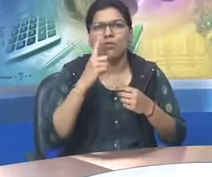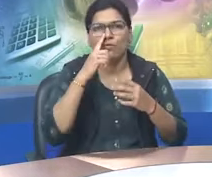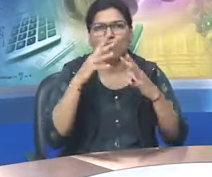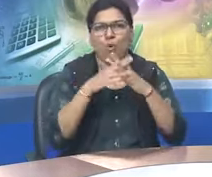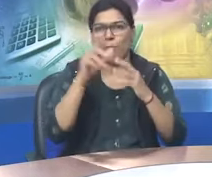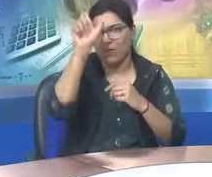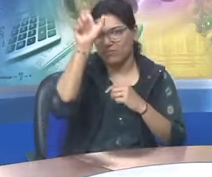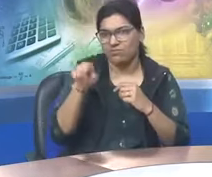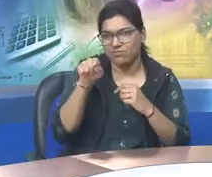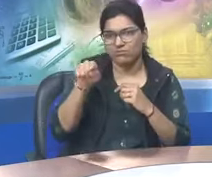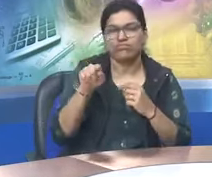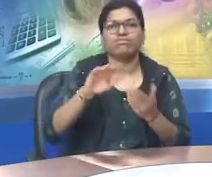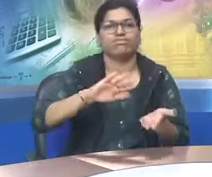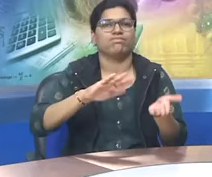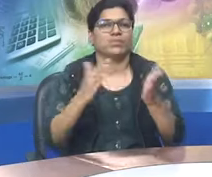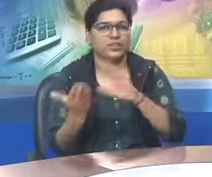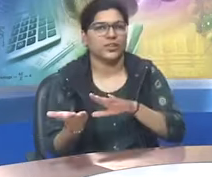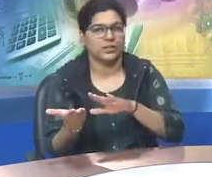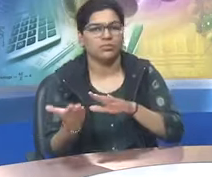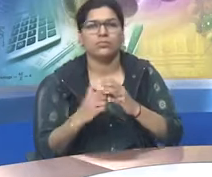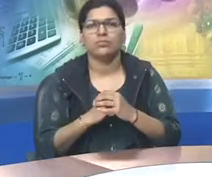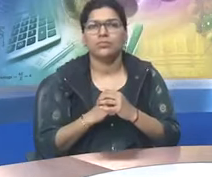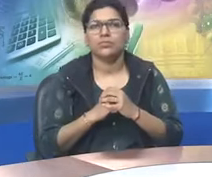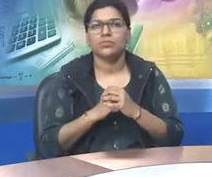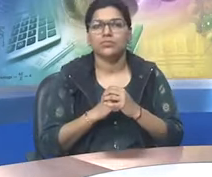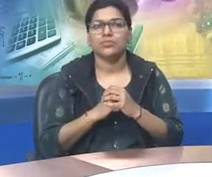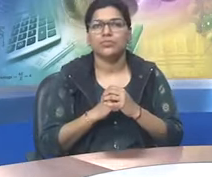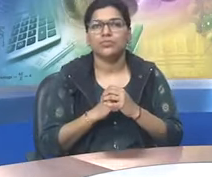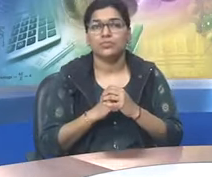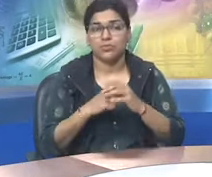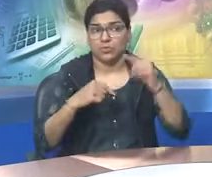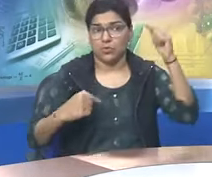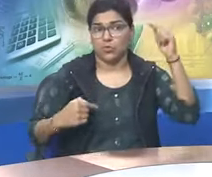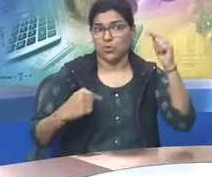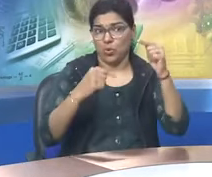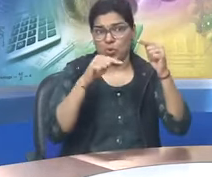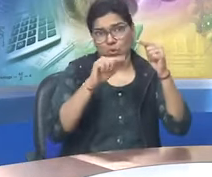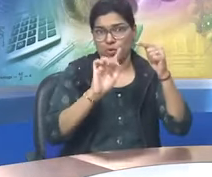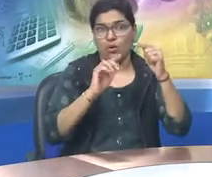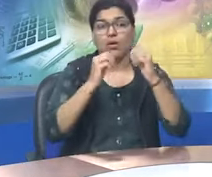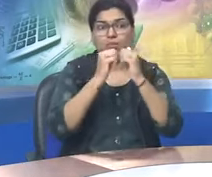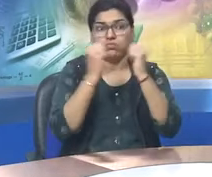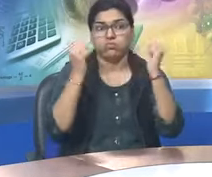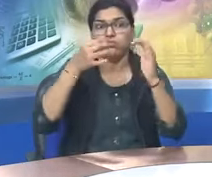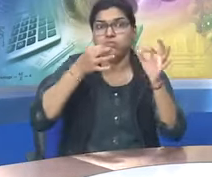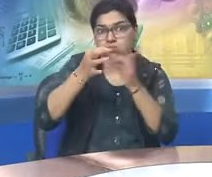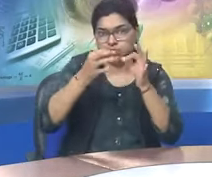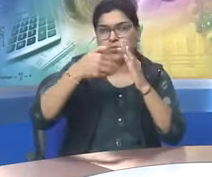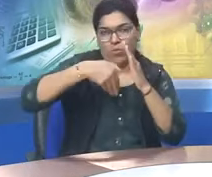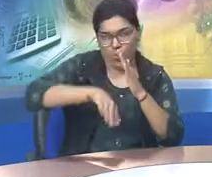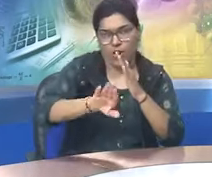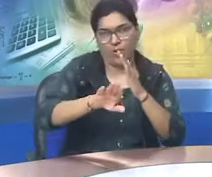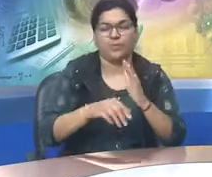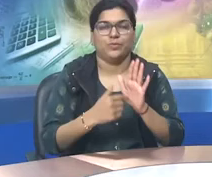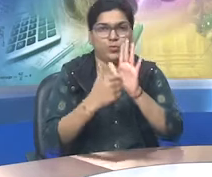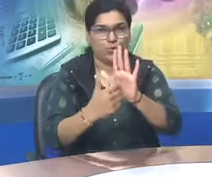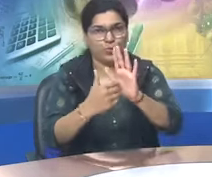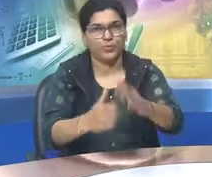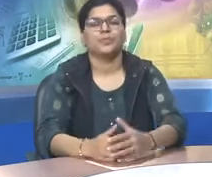house, which is far away, and we all know that her grandmother is